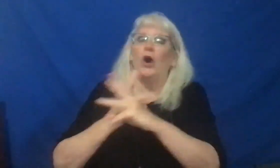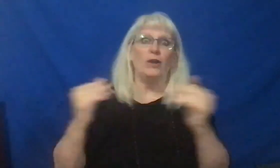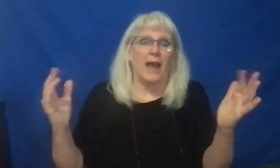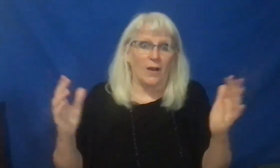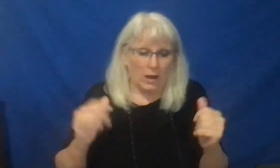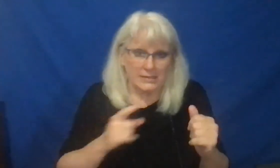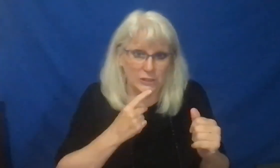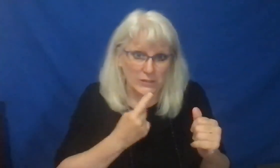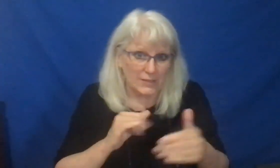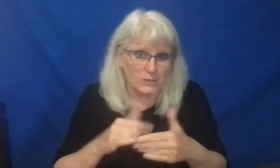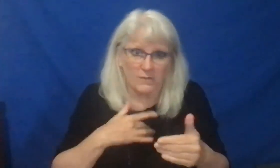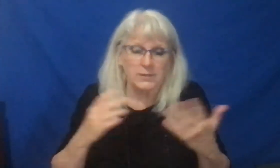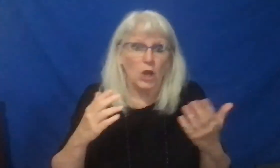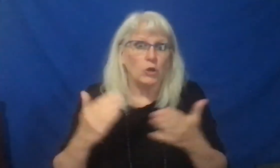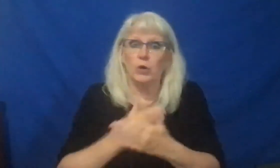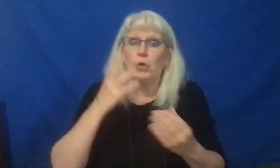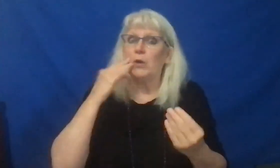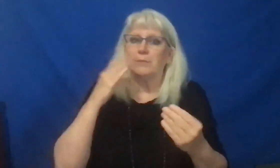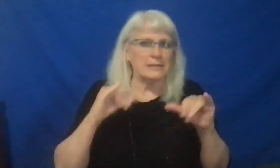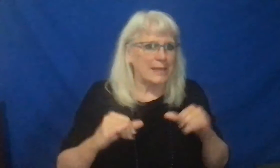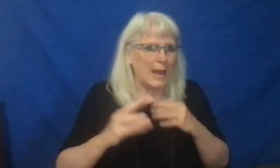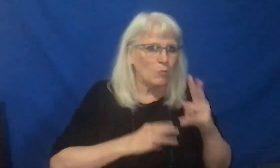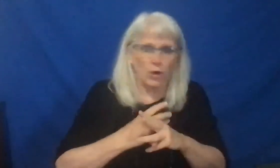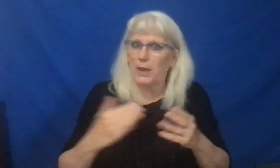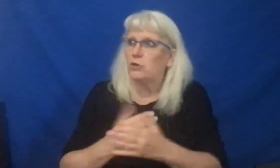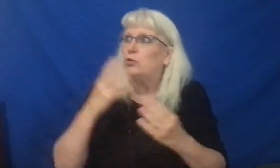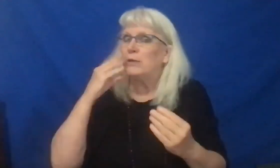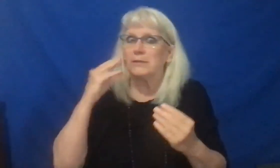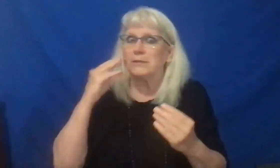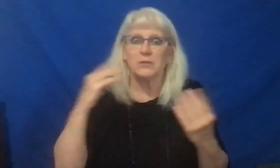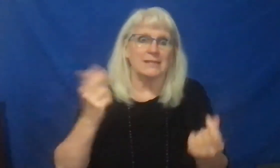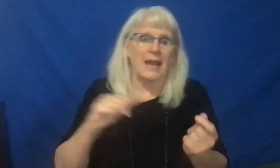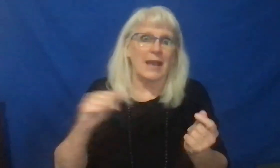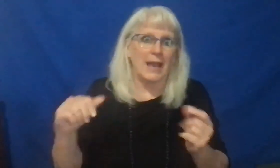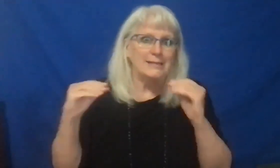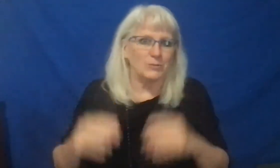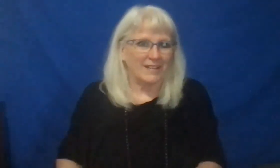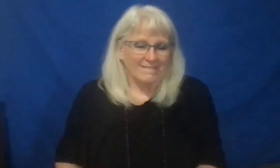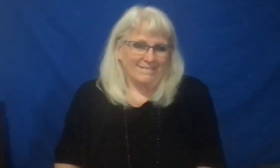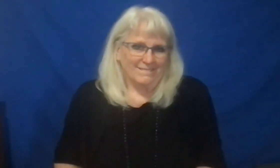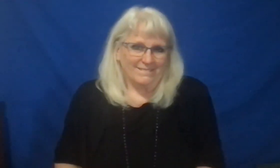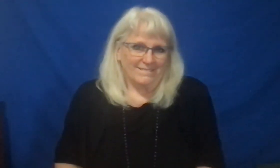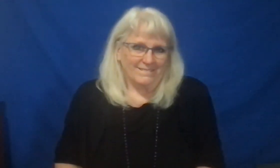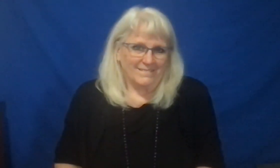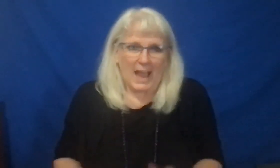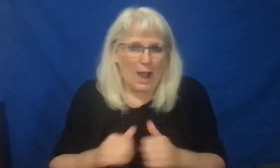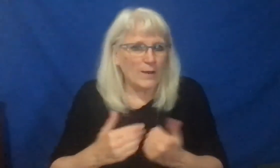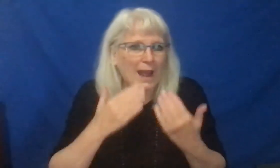this whole new experience consistently in Alcoholics Anonymous. And I can't even thank you enough for that. All of you who